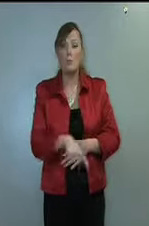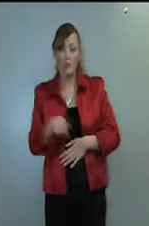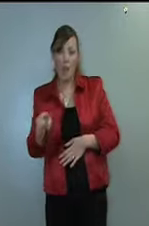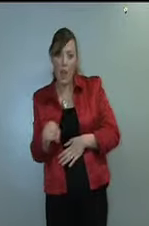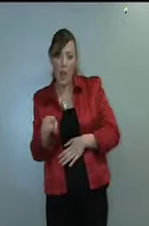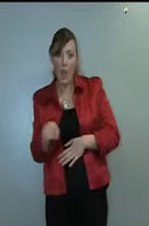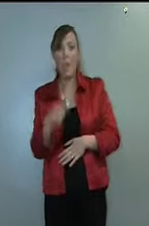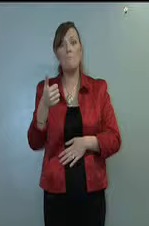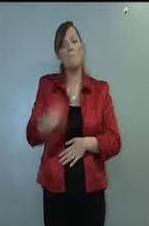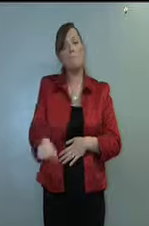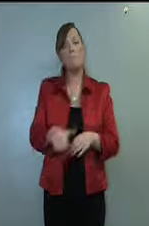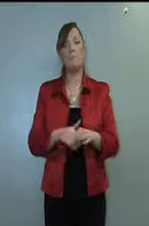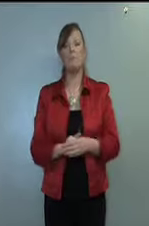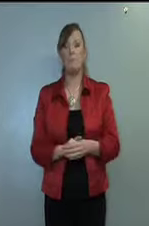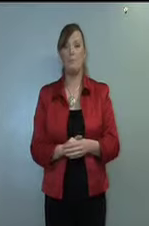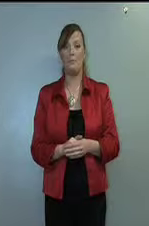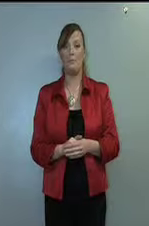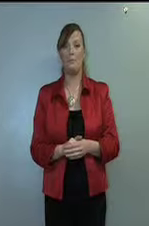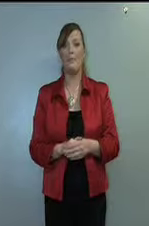nearly 3,000 page views.